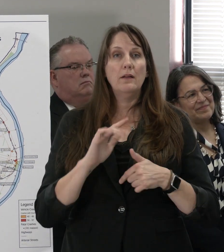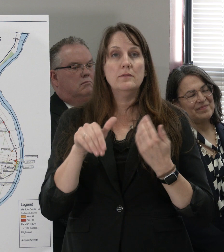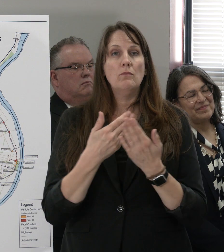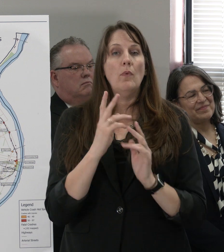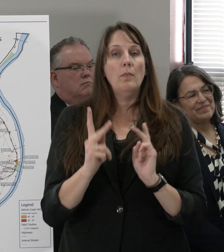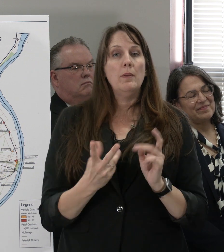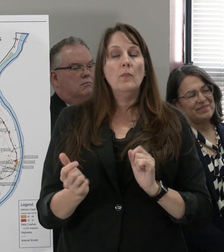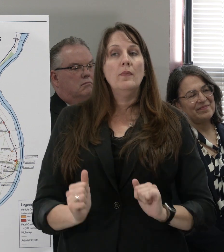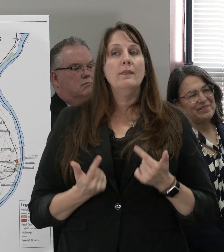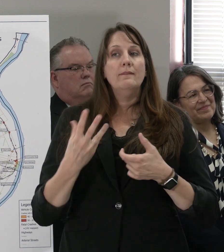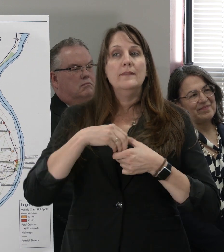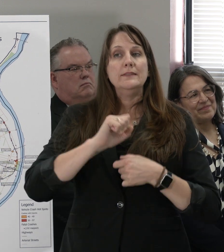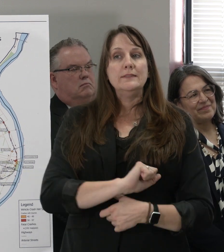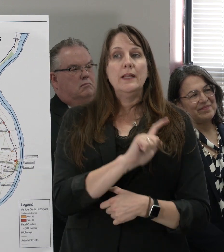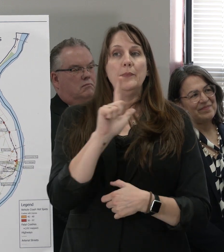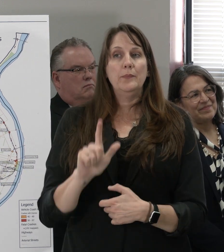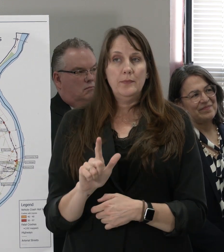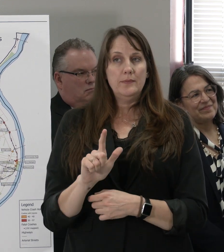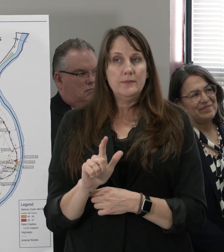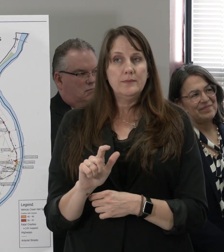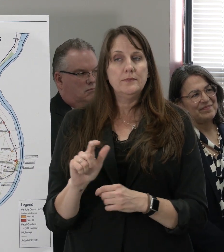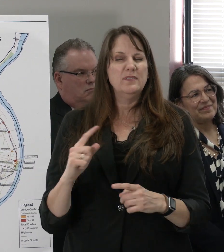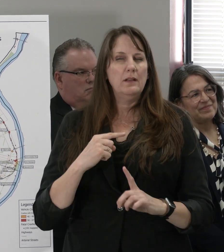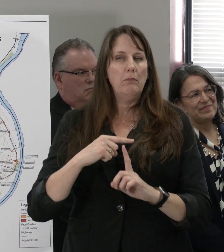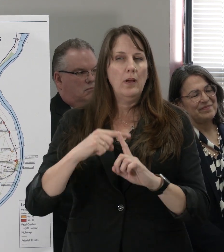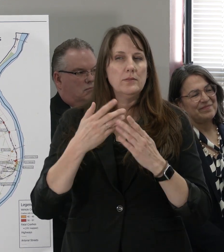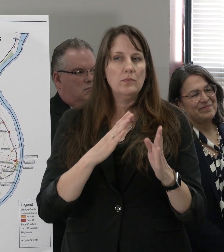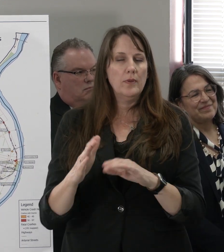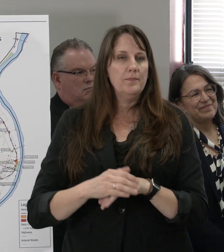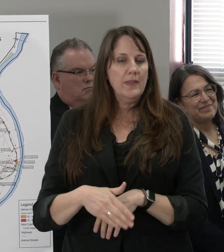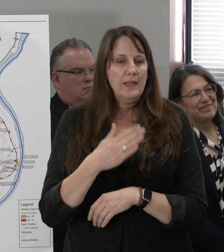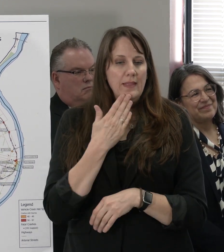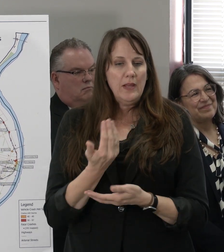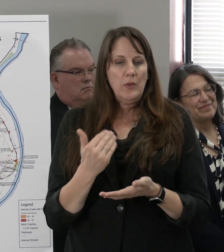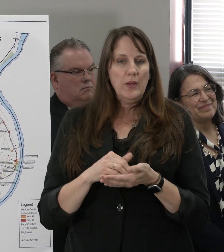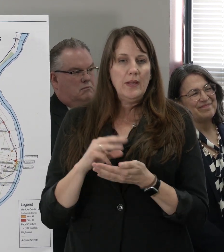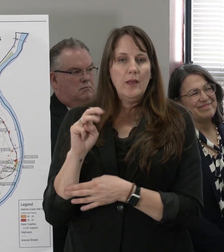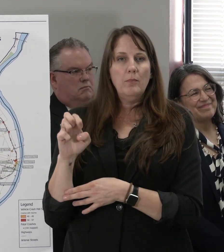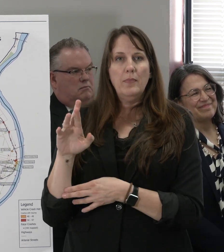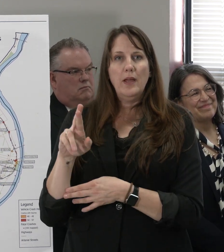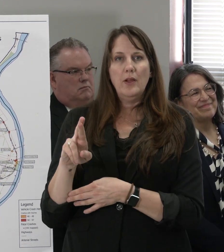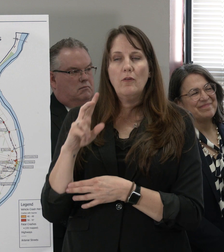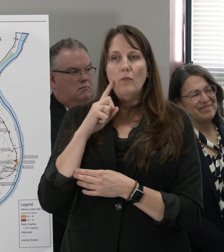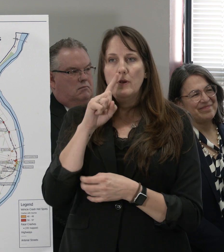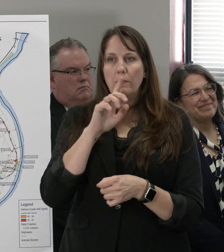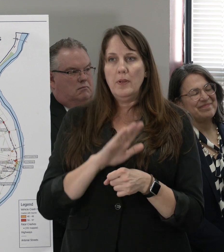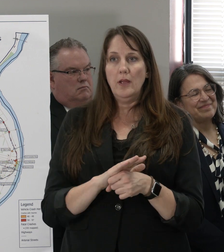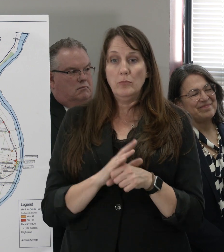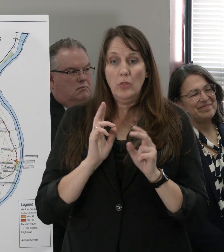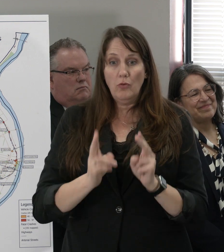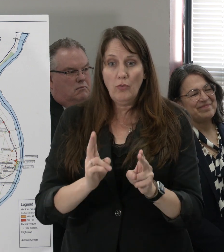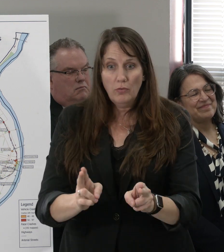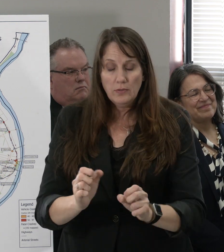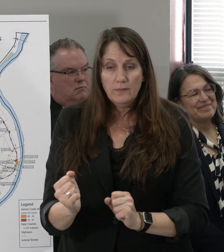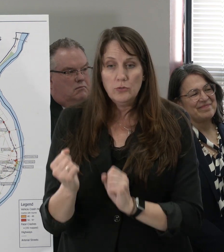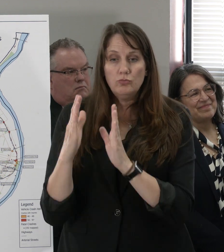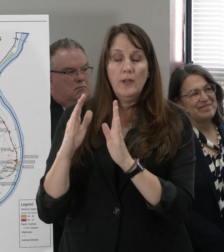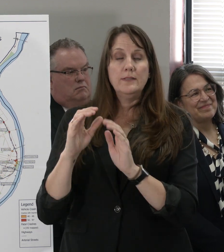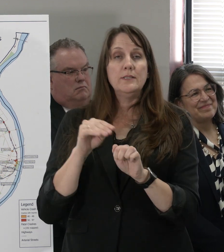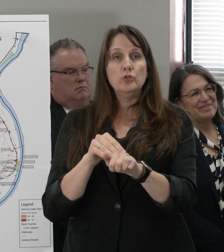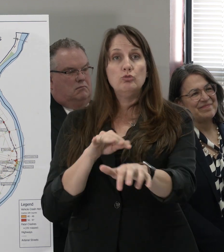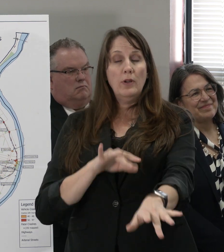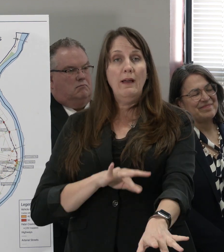in positive ways. Again, thank you so much, Mayor Jones, for your commitment to the urgency of addressing traffic violence